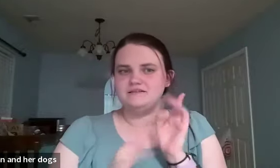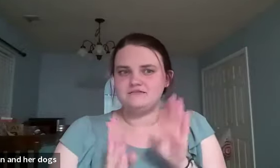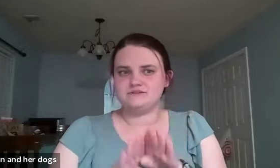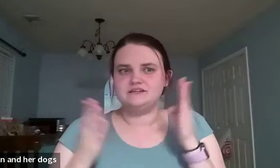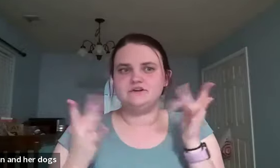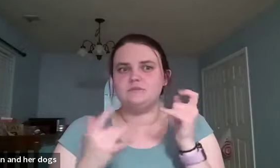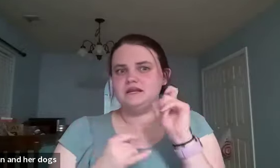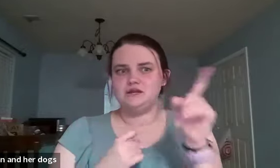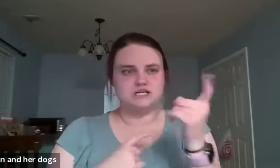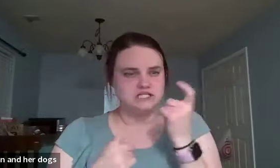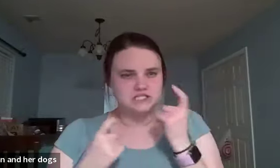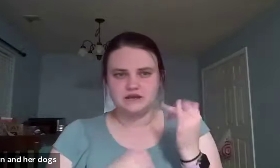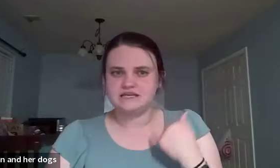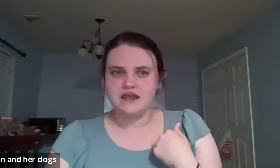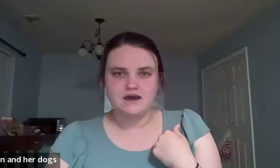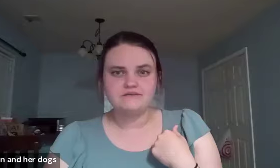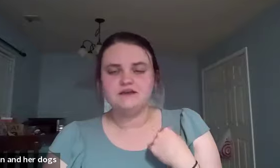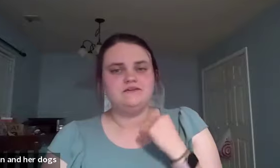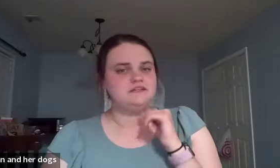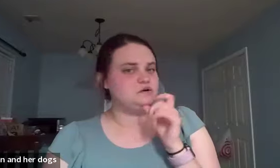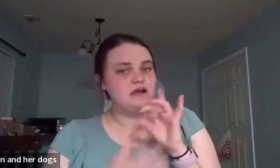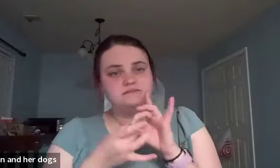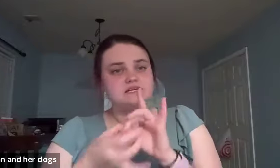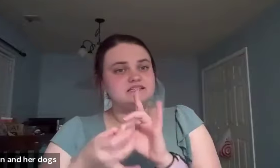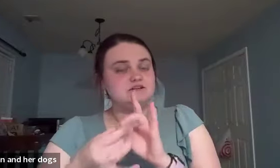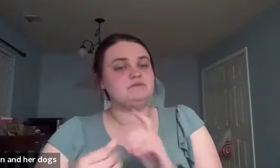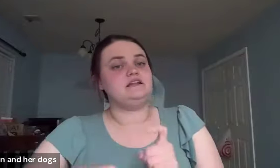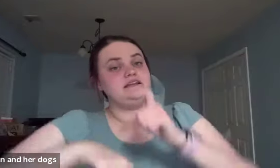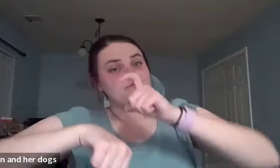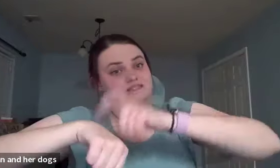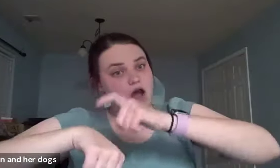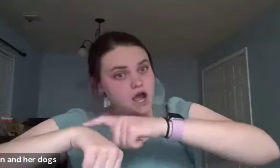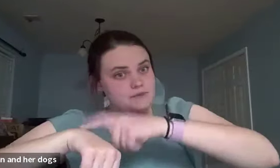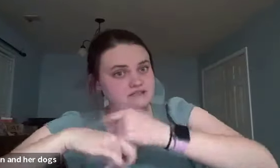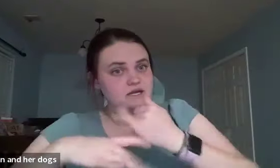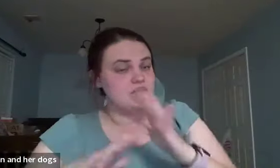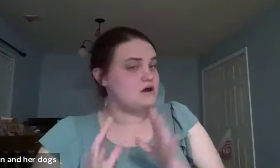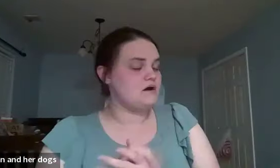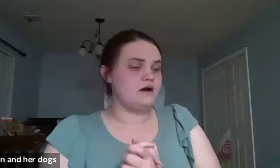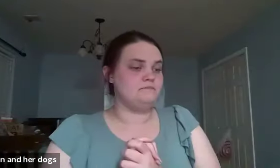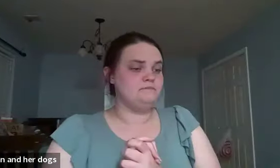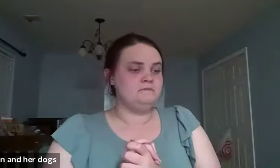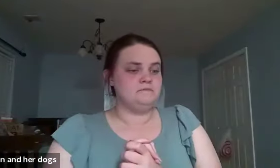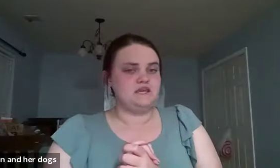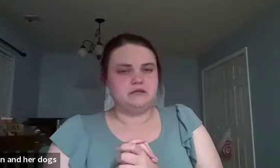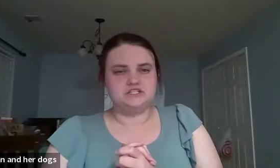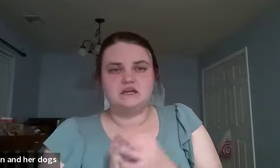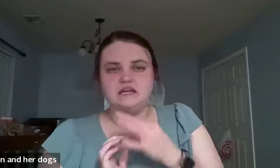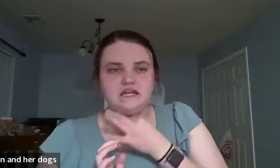minute left. I was going to leave it open. Any questions you guys have? They don't have to be necessarily related with time as of right now. They could be just kind of